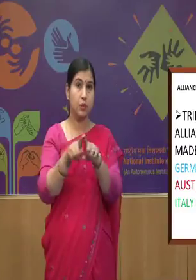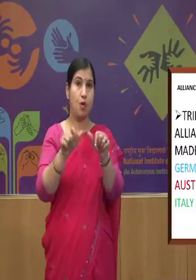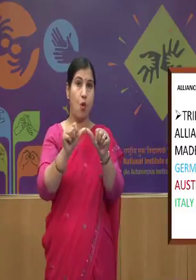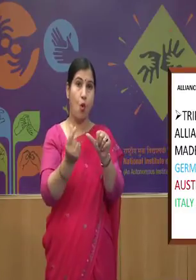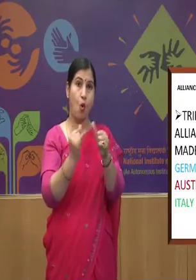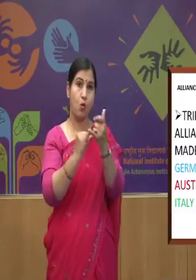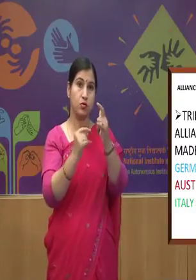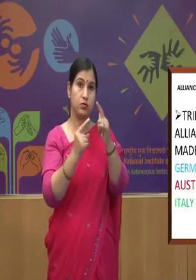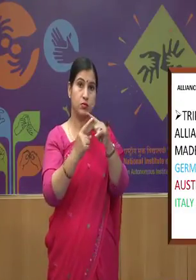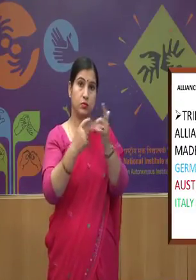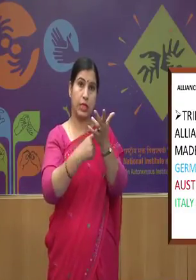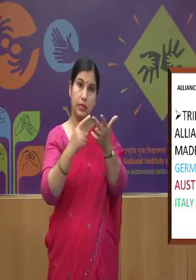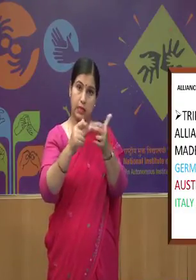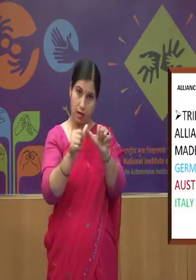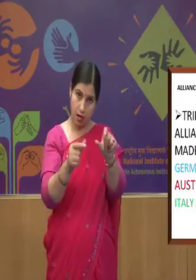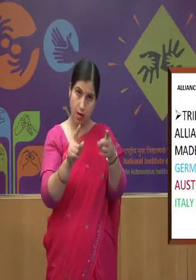Austria, and Italy